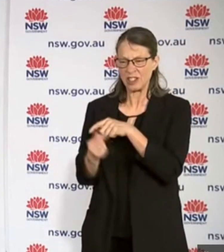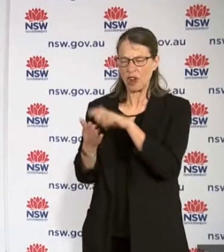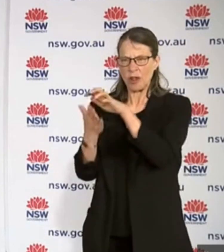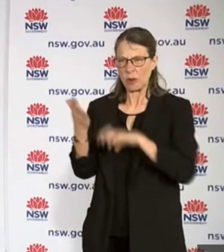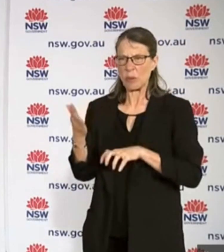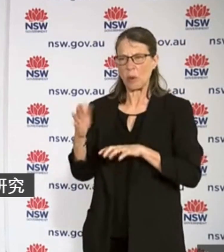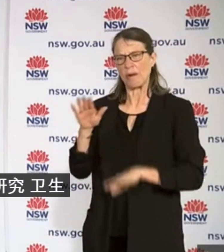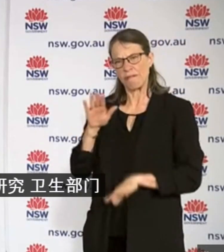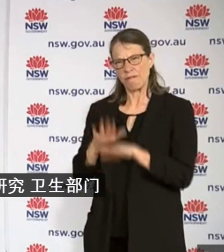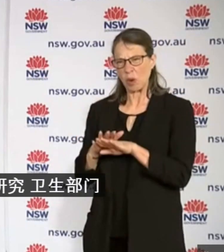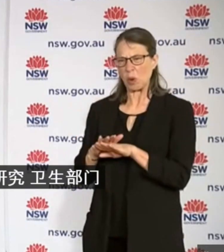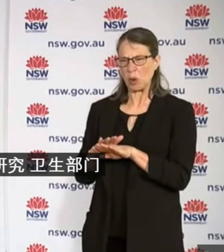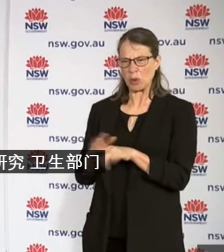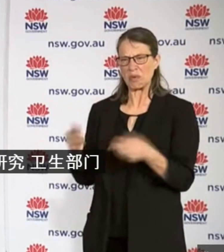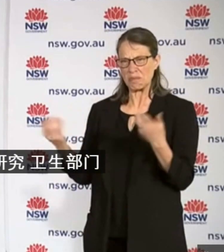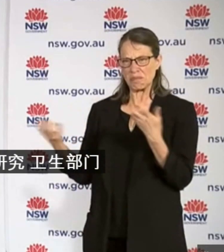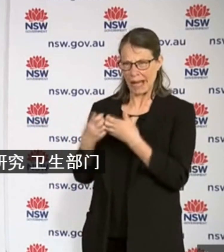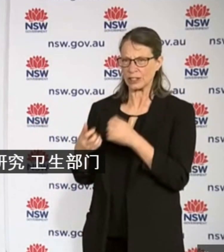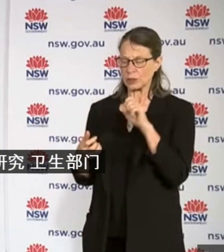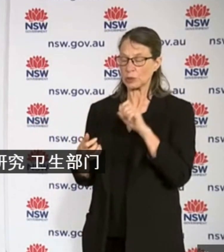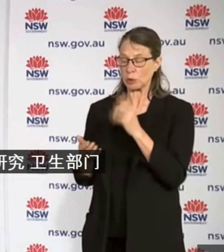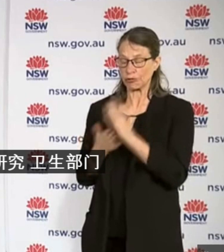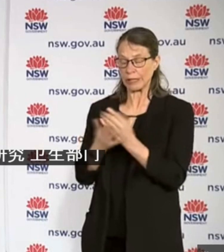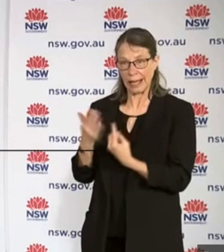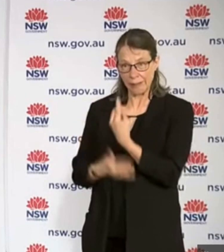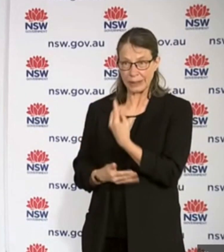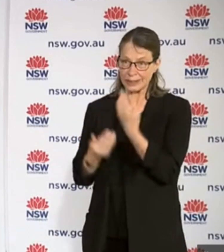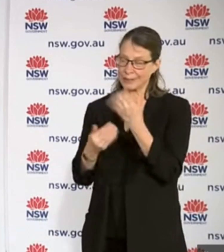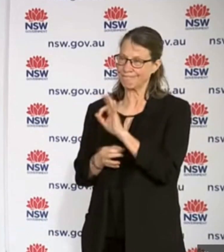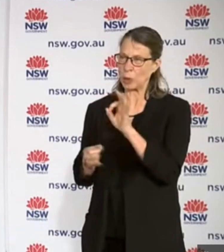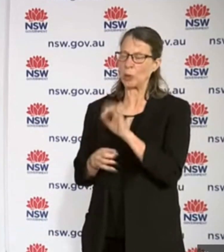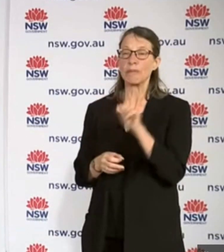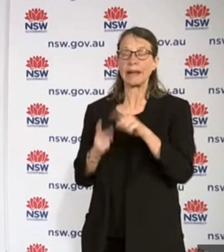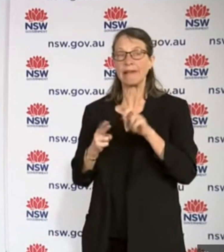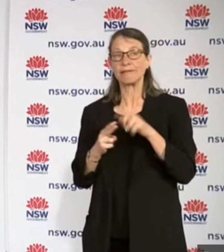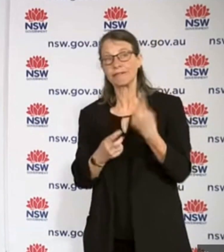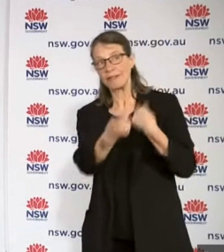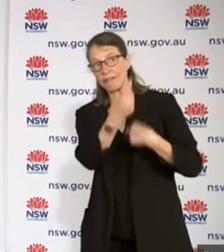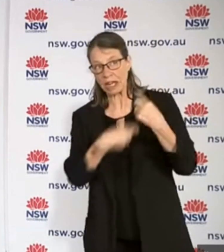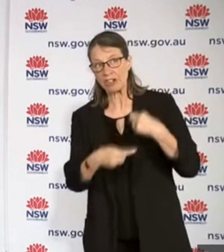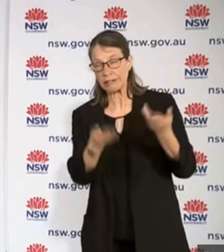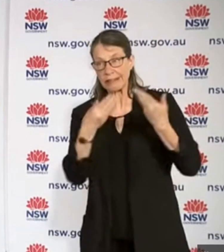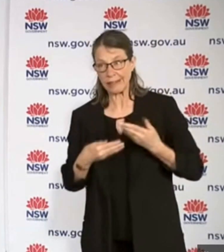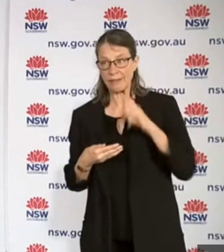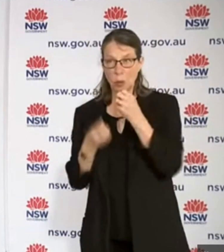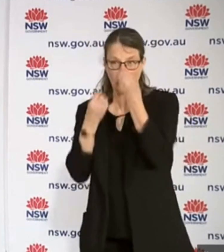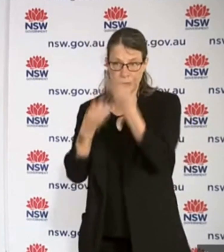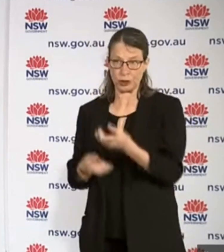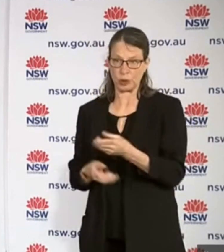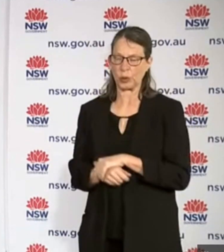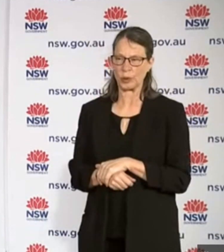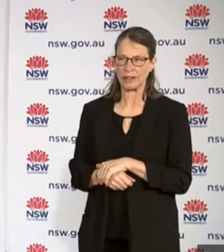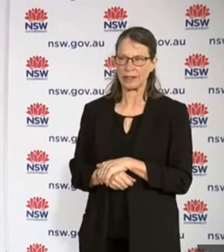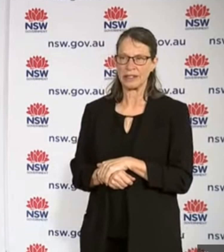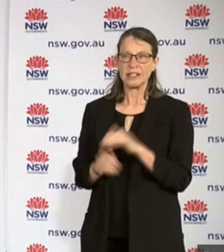independent research which New South Wales Health has commissioned or is commissioning about that, of course we'll convey that. And just on the hospitalisation rate at the moment,